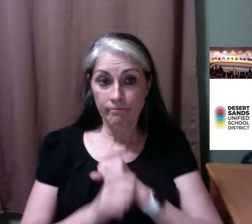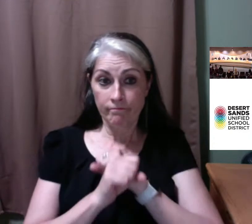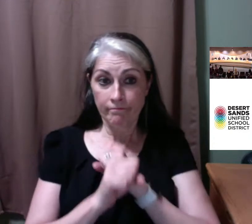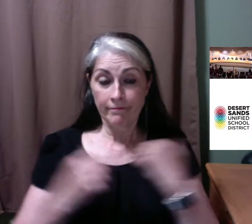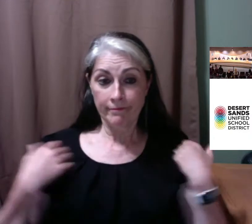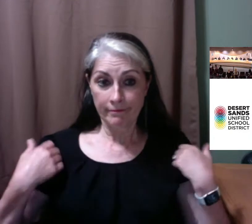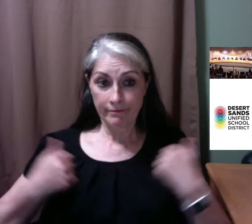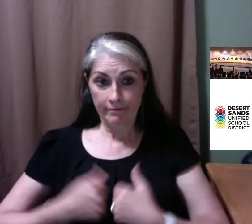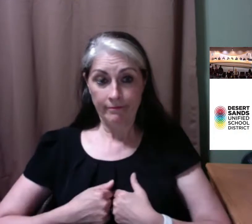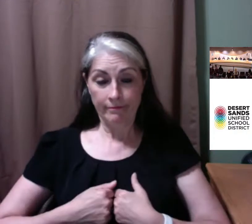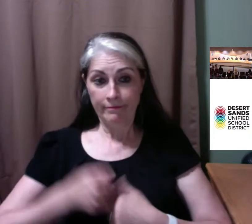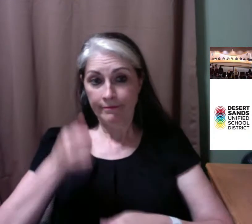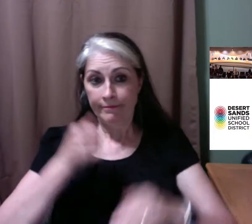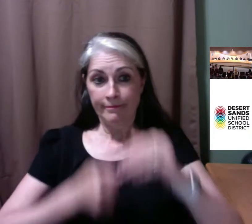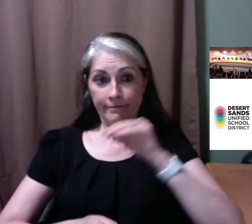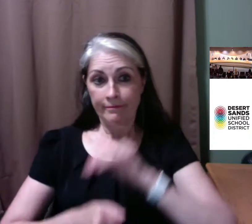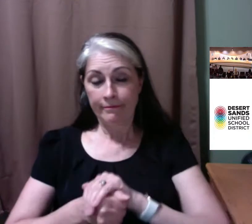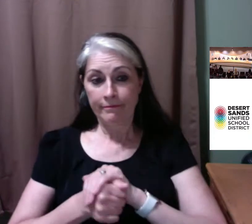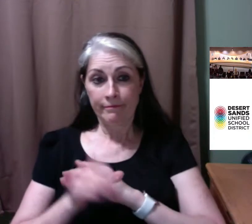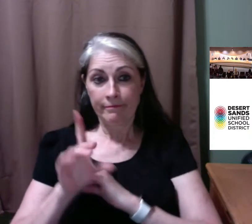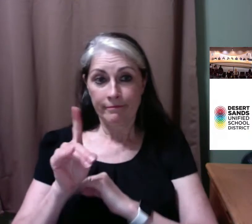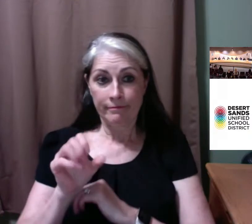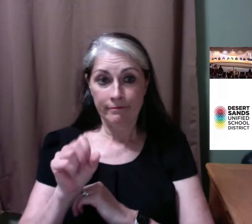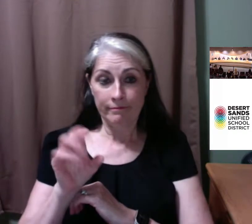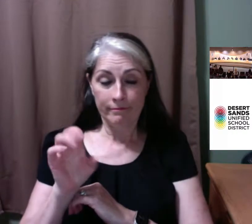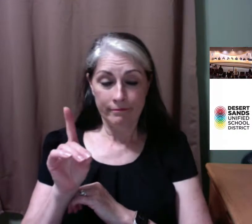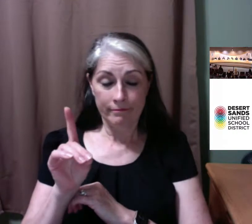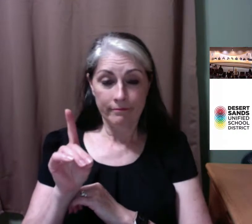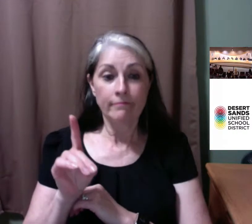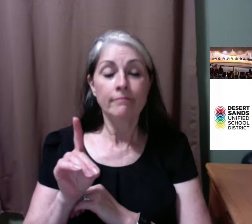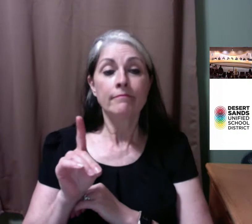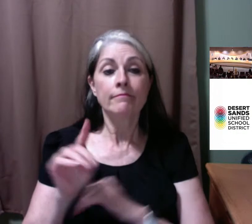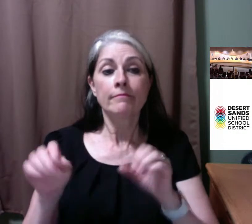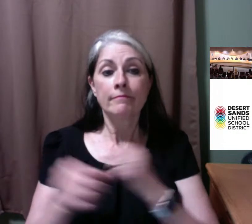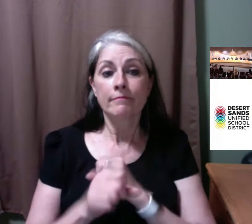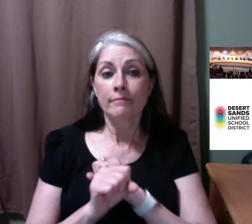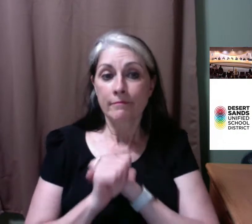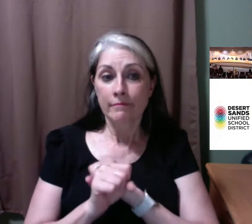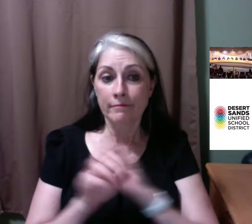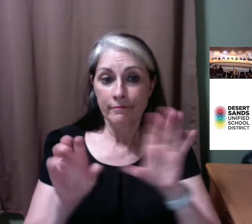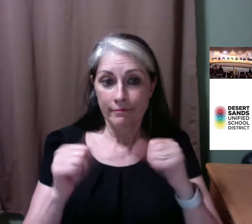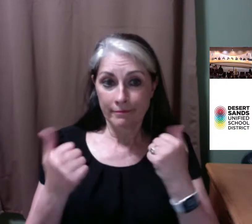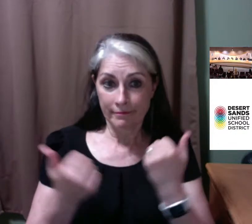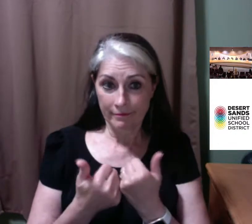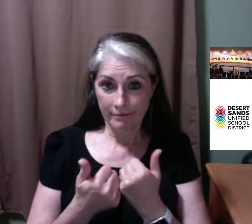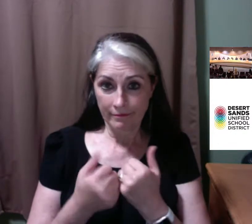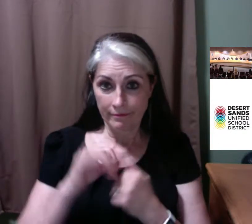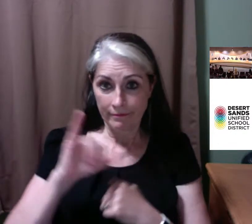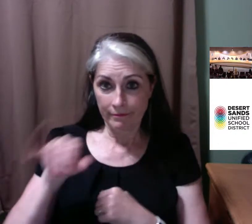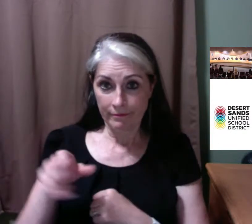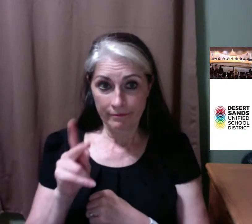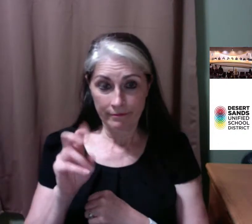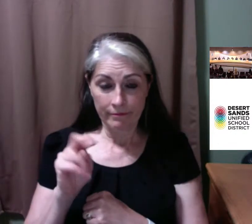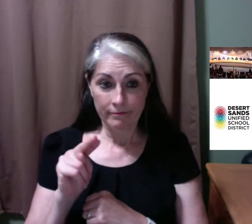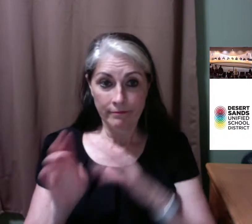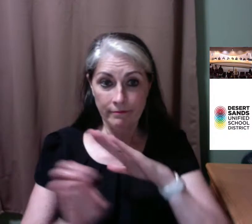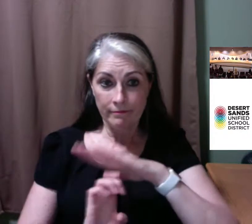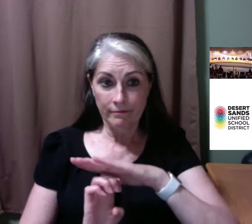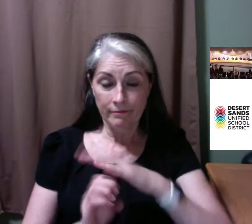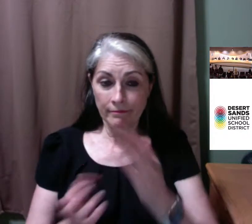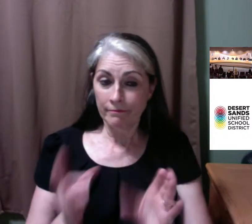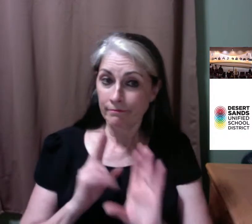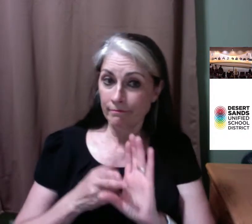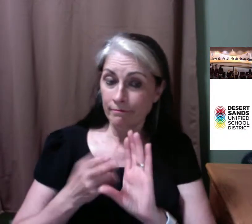are disguised as DSUSD security agents at Jackson Elementary. Please join me in a standing ovation for